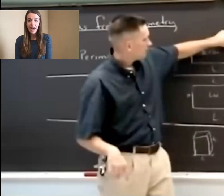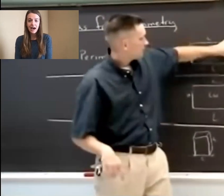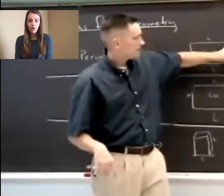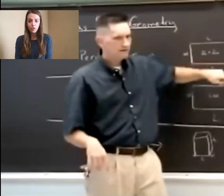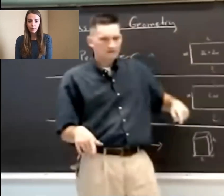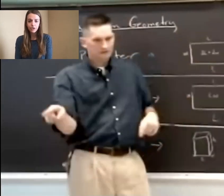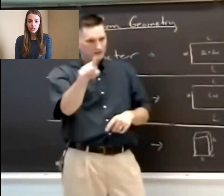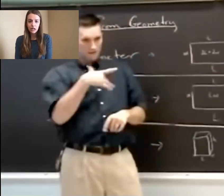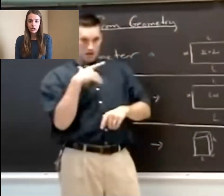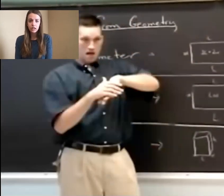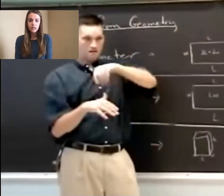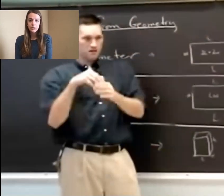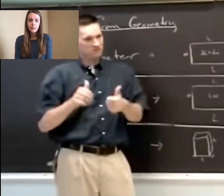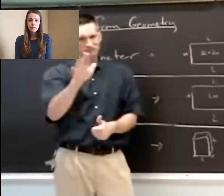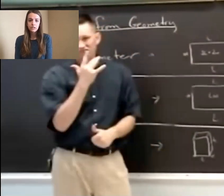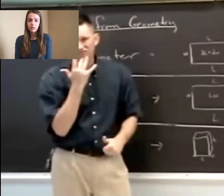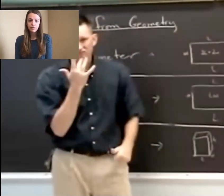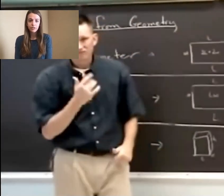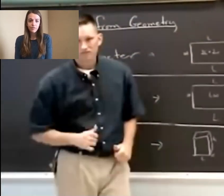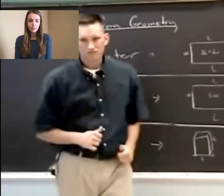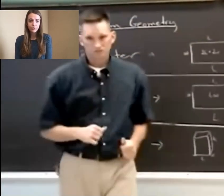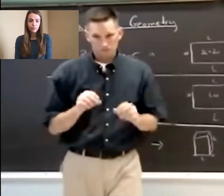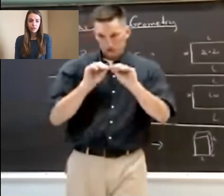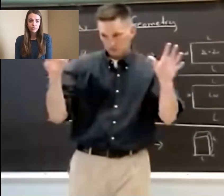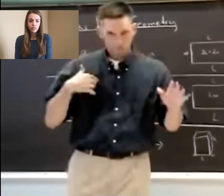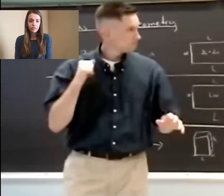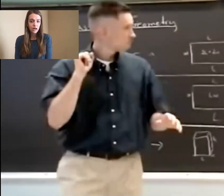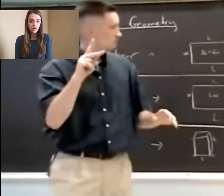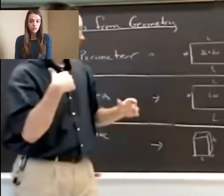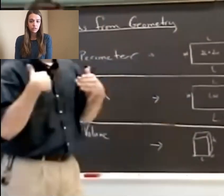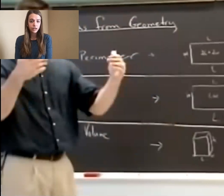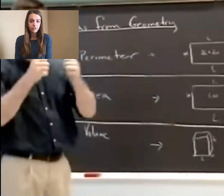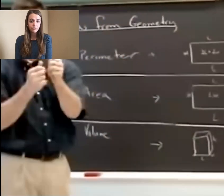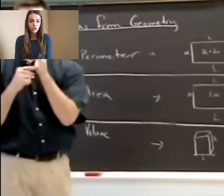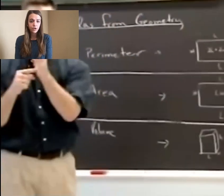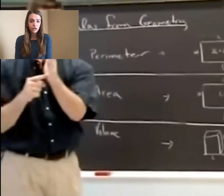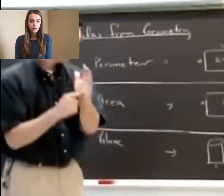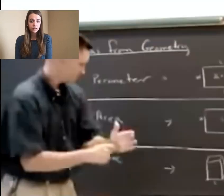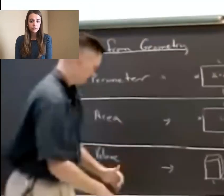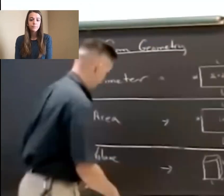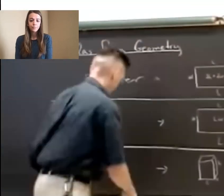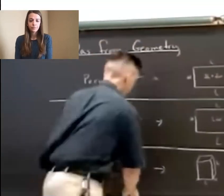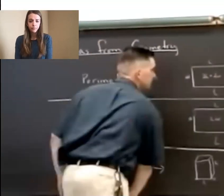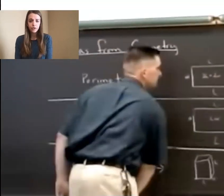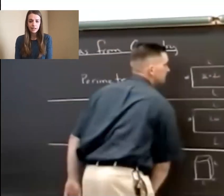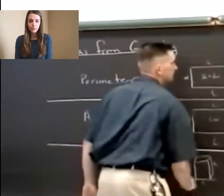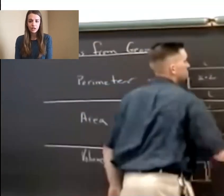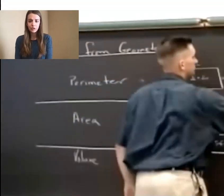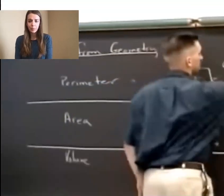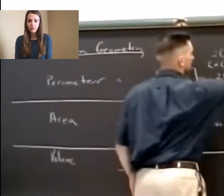add all the numbers together. Does anyone feel comfortable with, is that all clear so far? Okay, so we're going to do a couple of